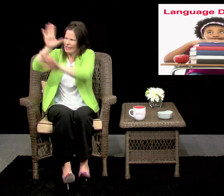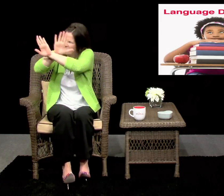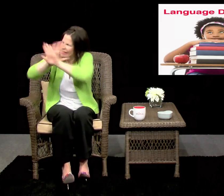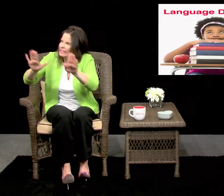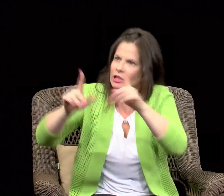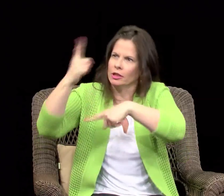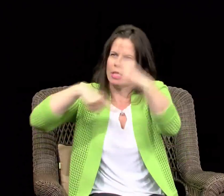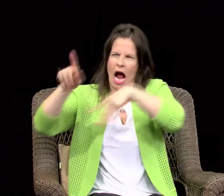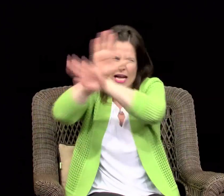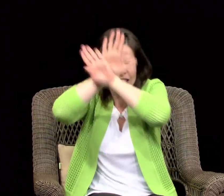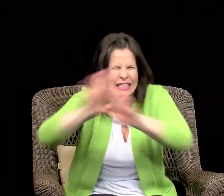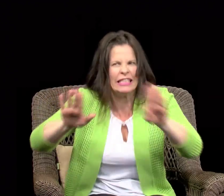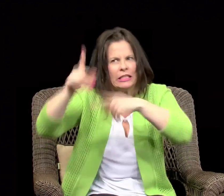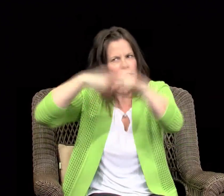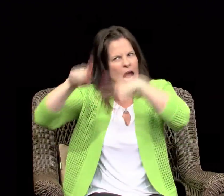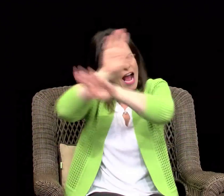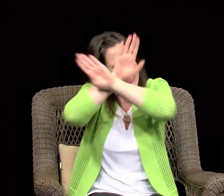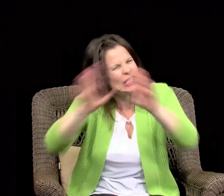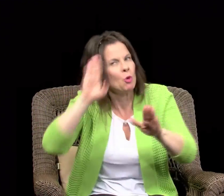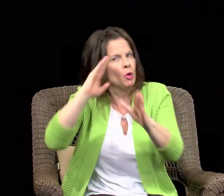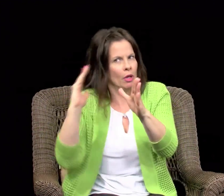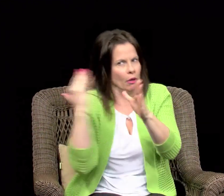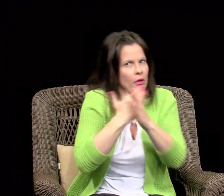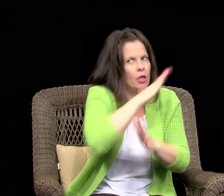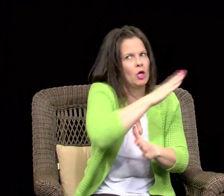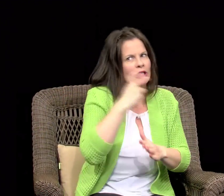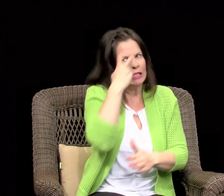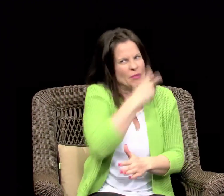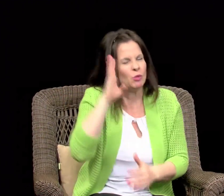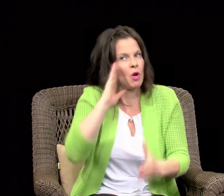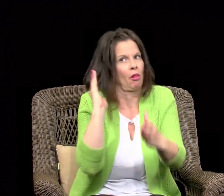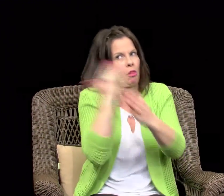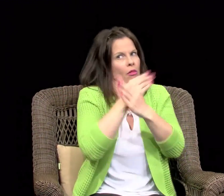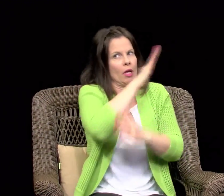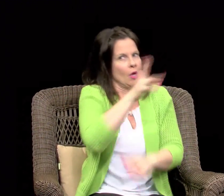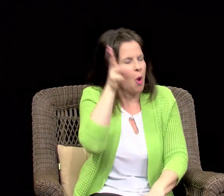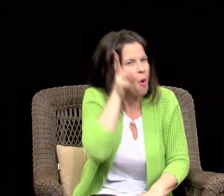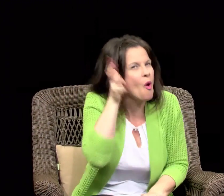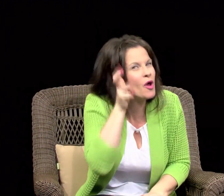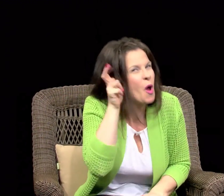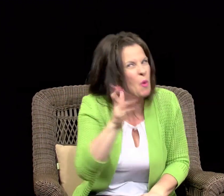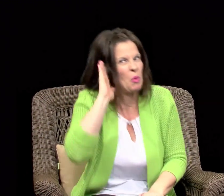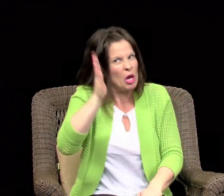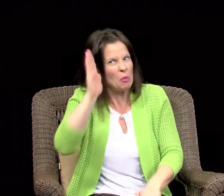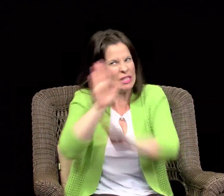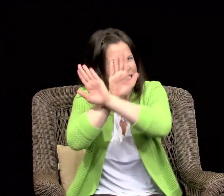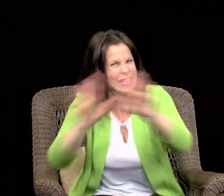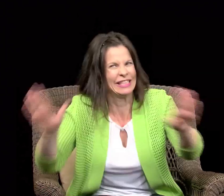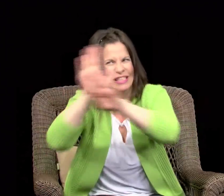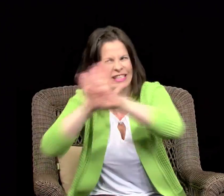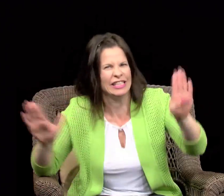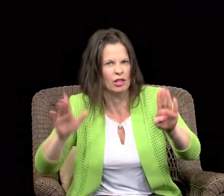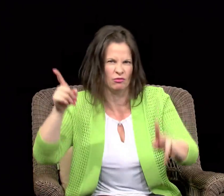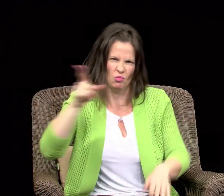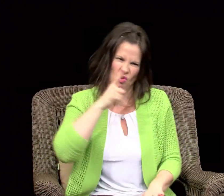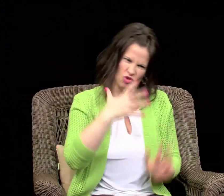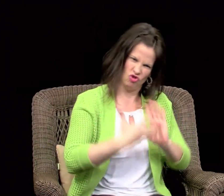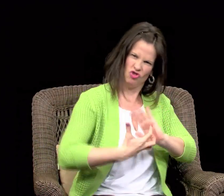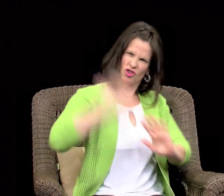put out there that no sign language, you shouldn't use sign language, you should only focus on audiological ways